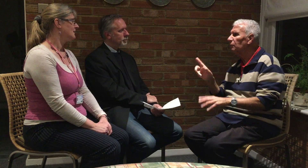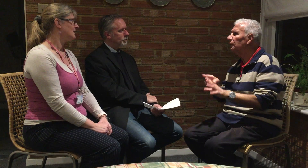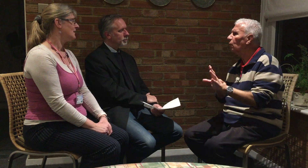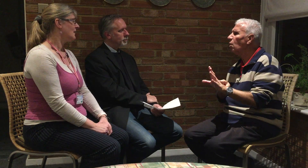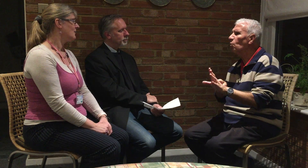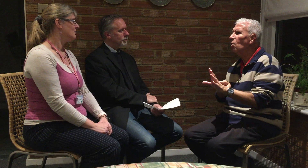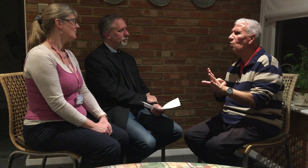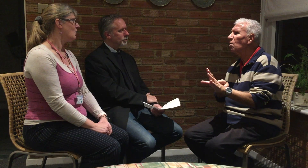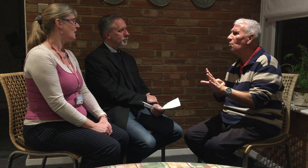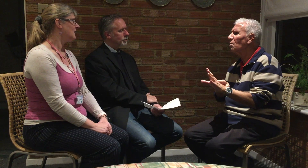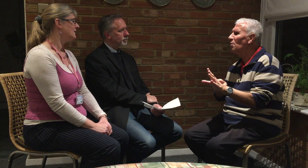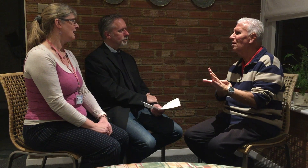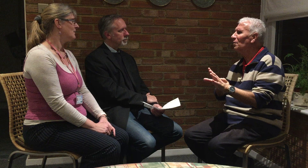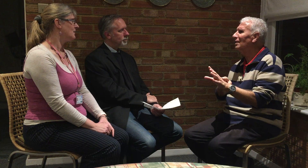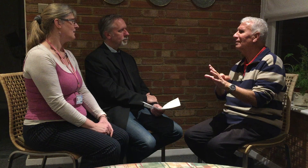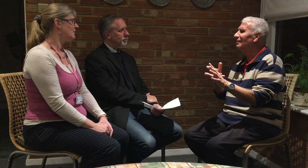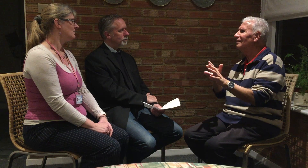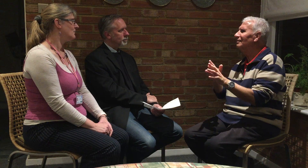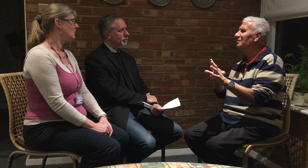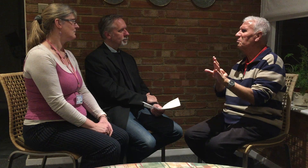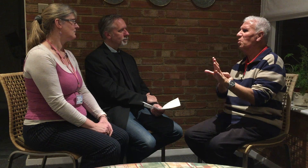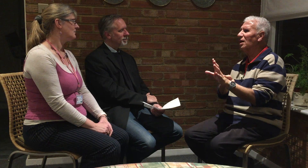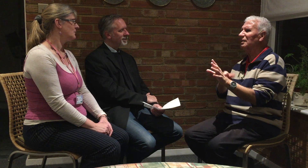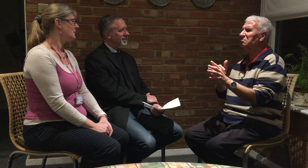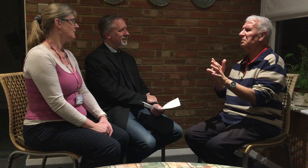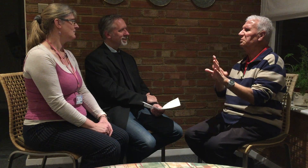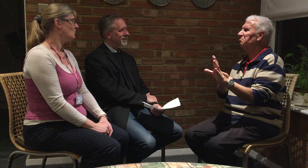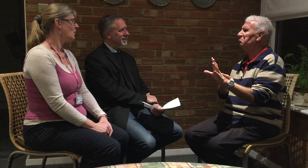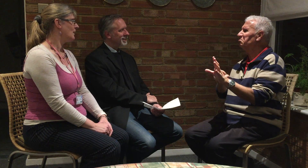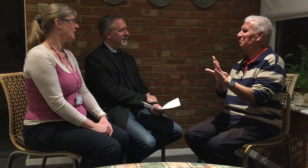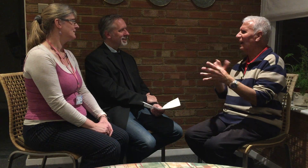can go, why name? And they go like, what? What do you mean, why?